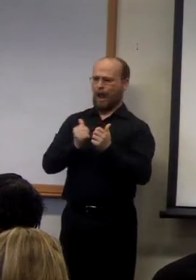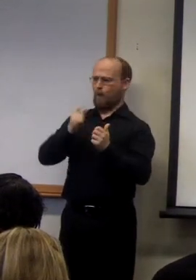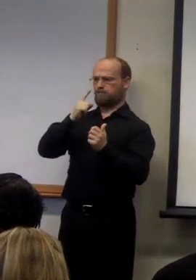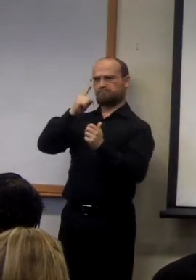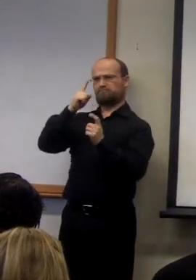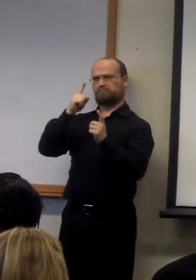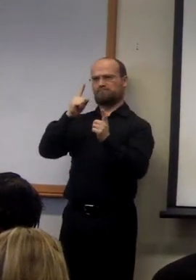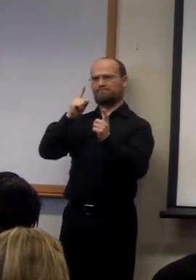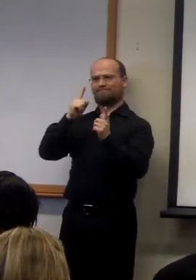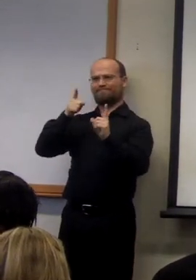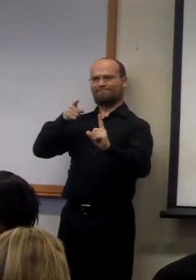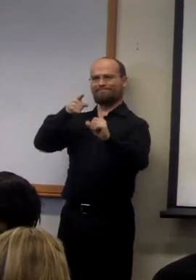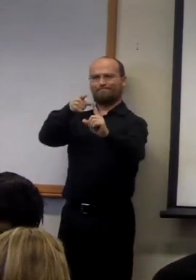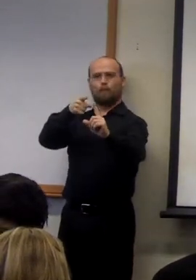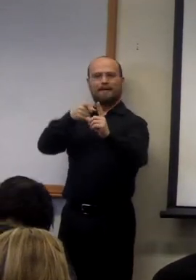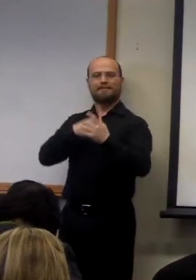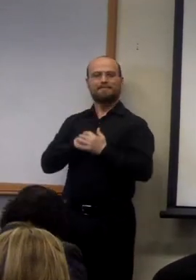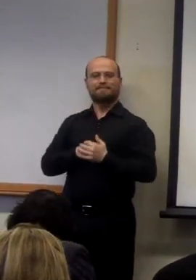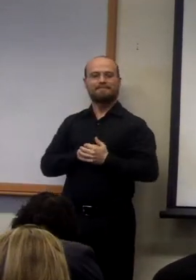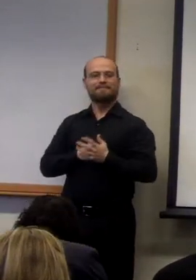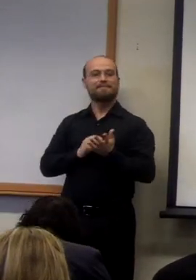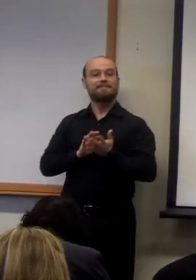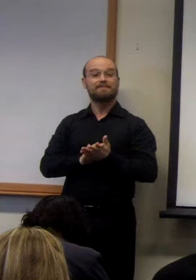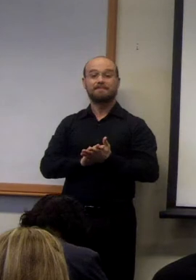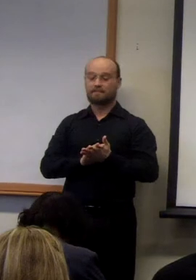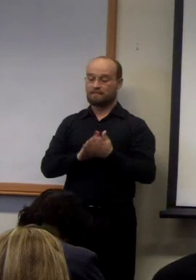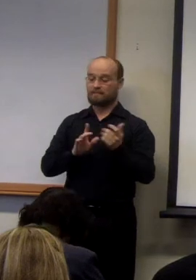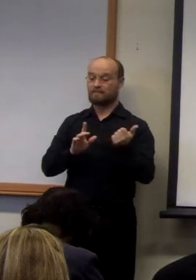point. The first story is that